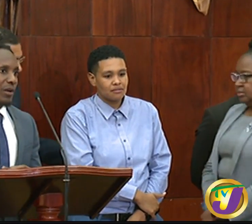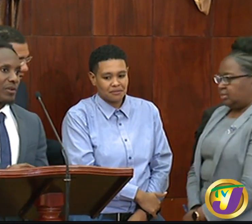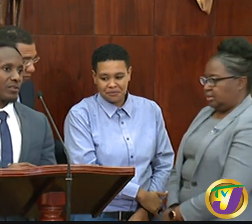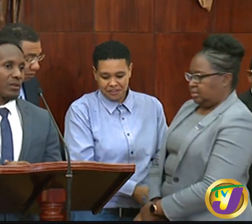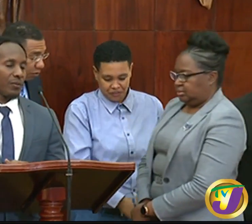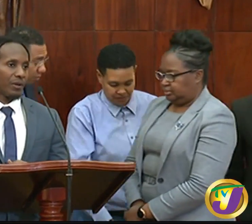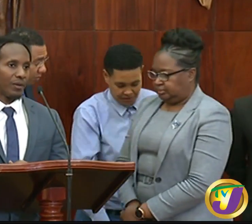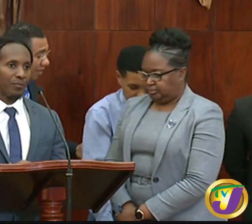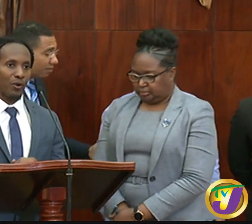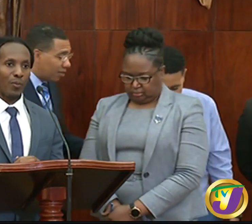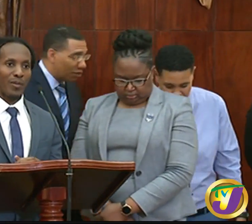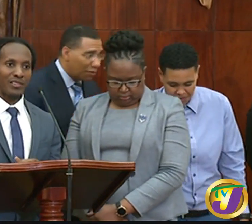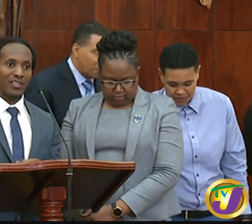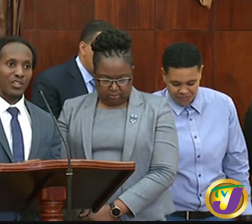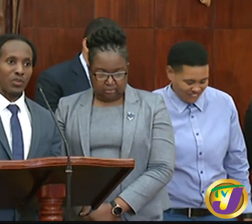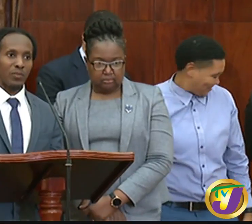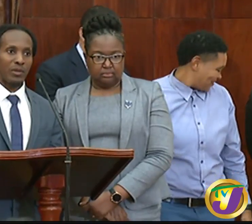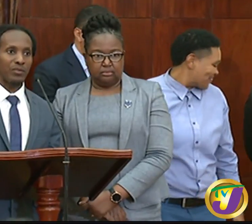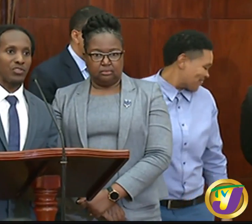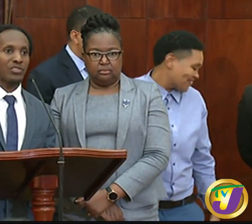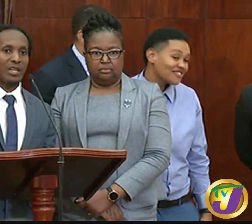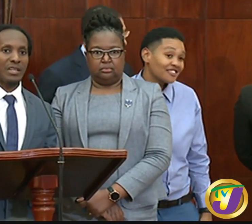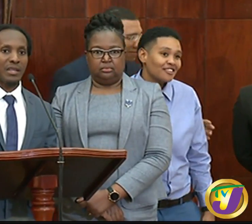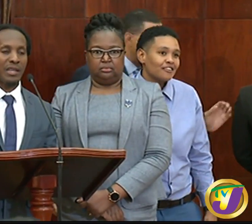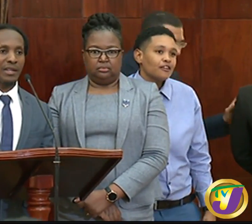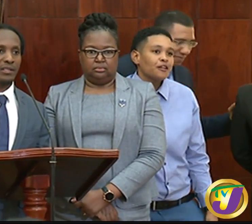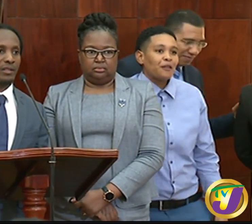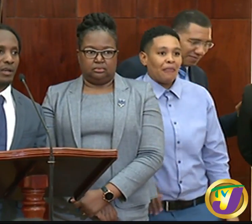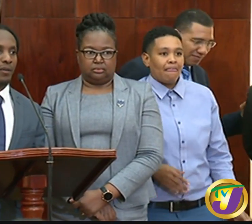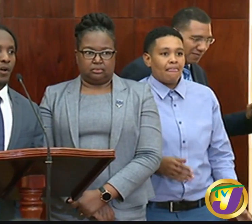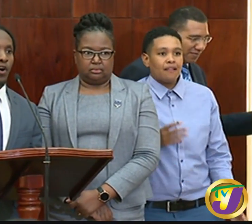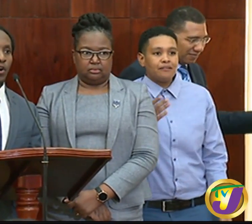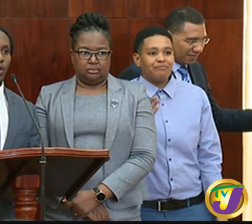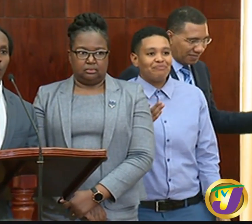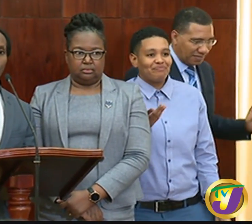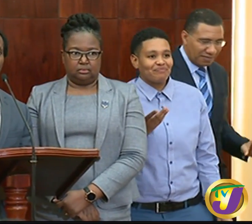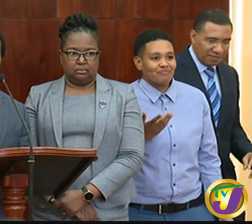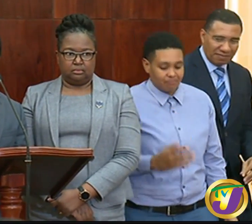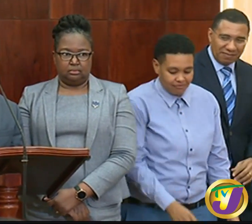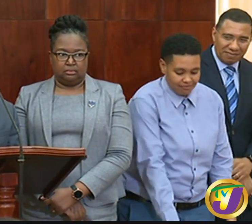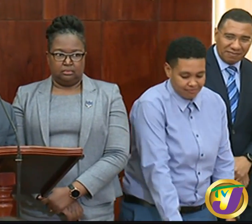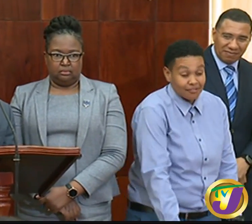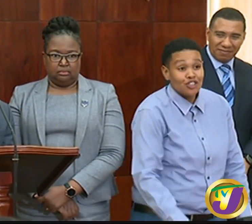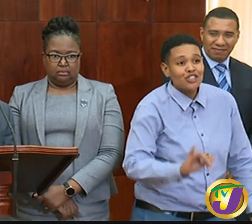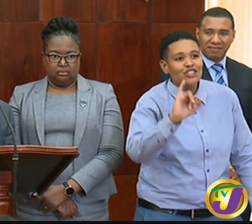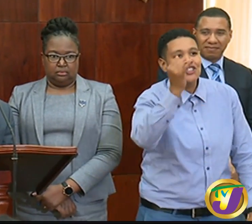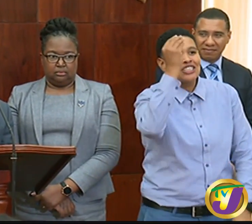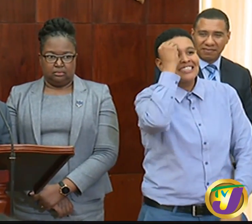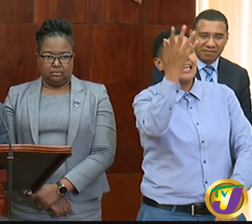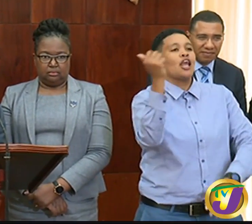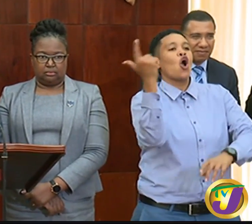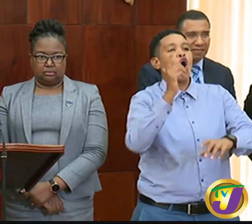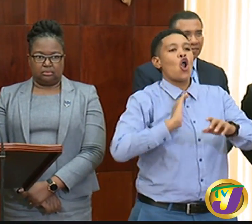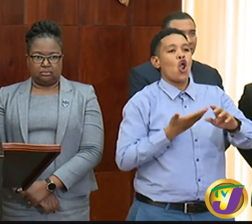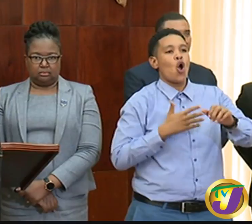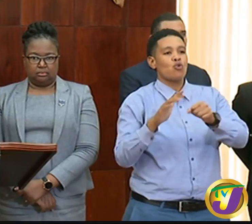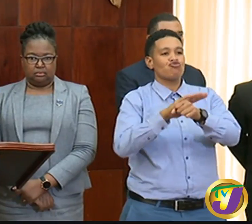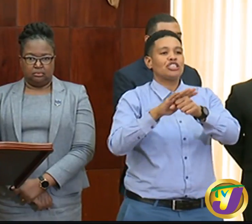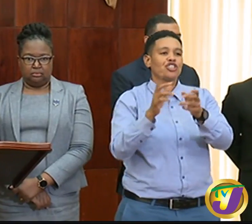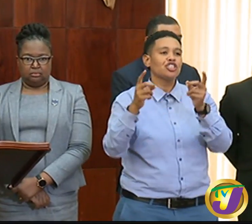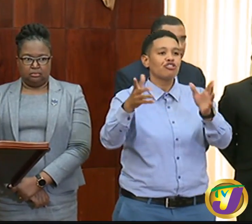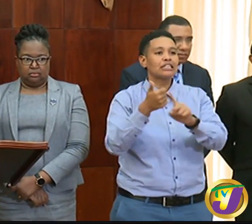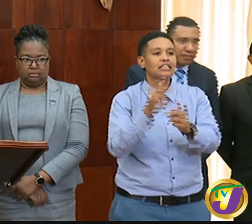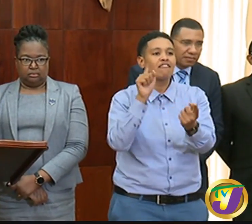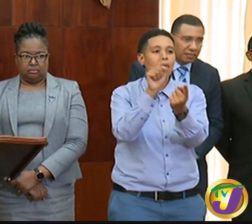Thank you, Prime Minister. Our Permanent Secretary is with me. Just to indicate that all our regional directors have in fact met with